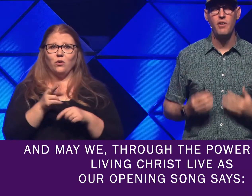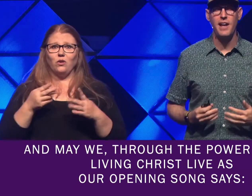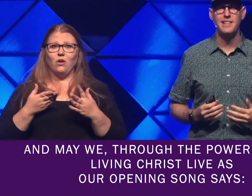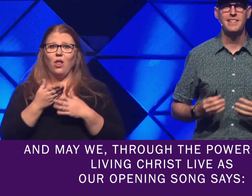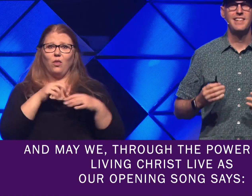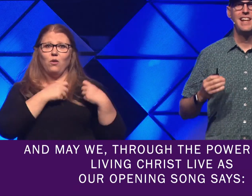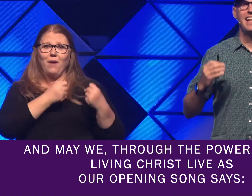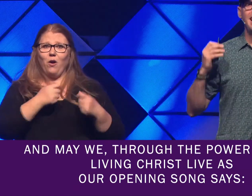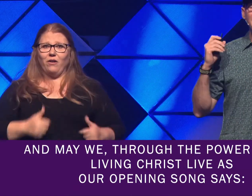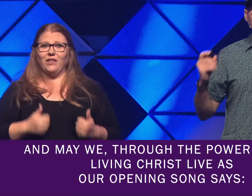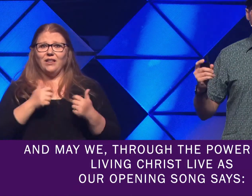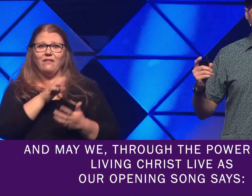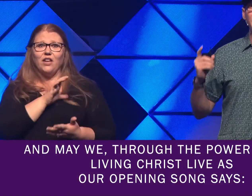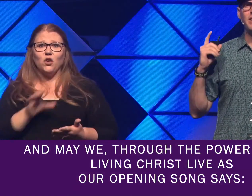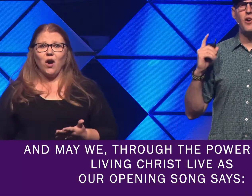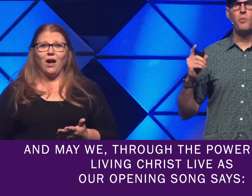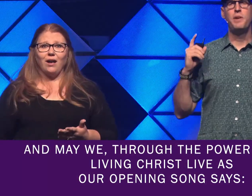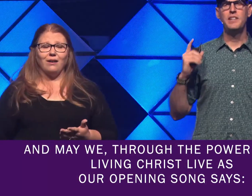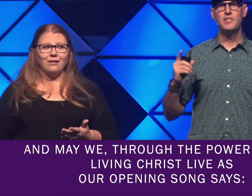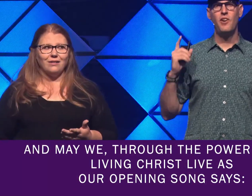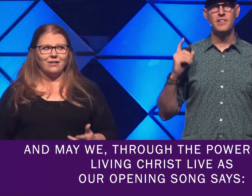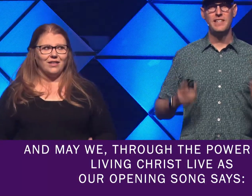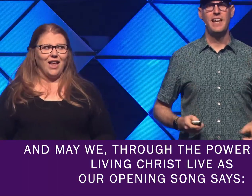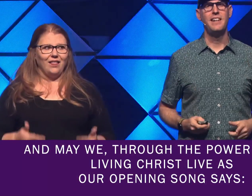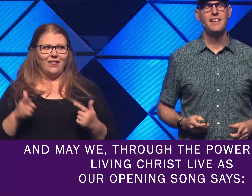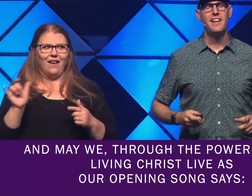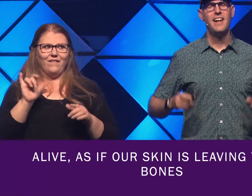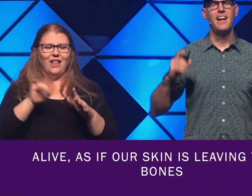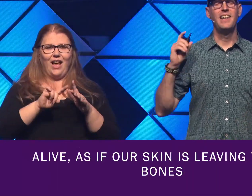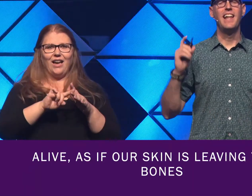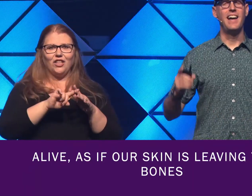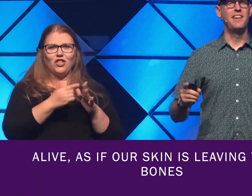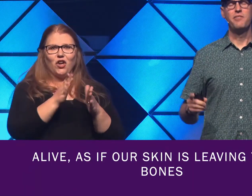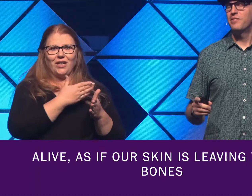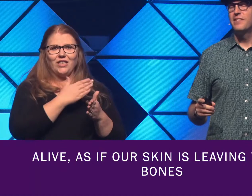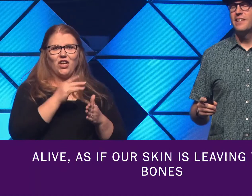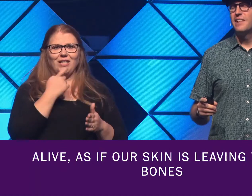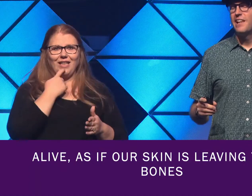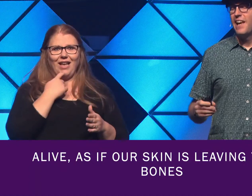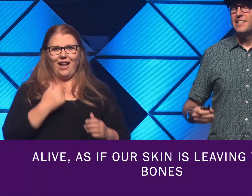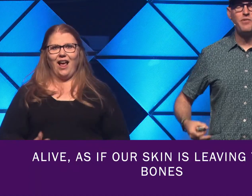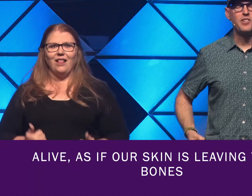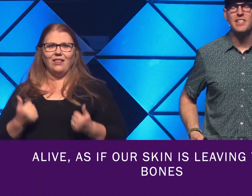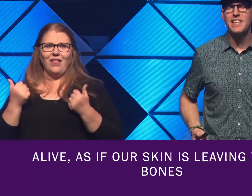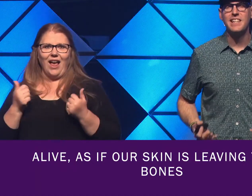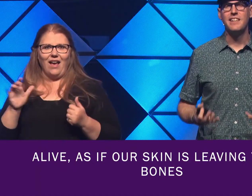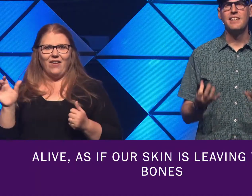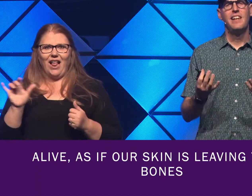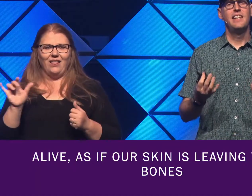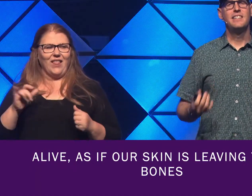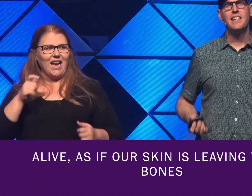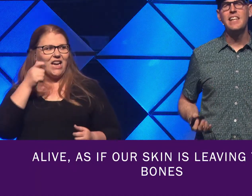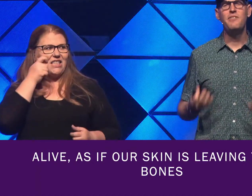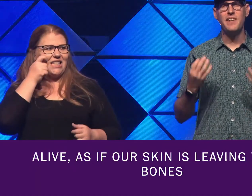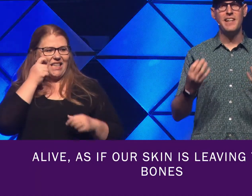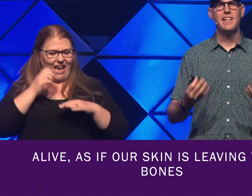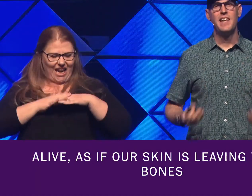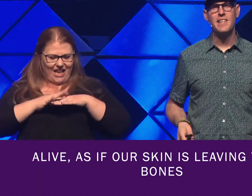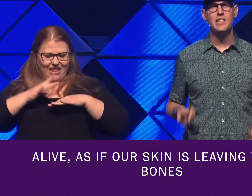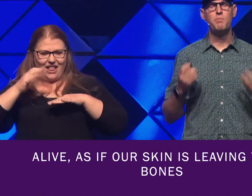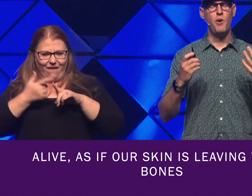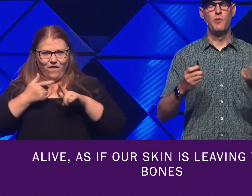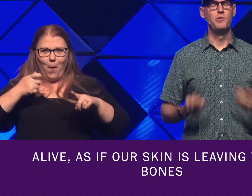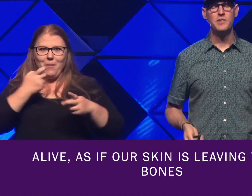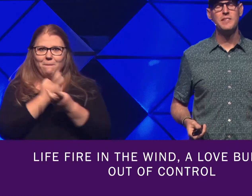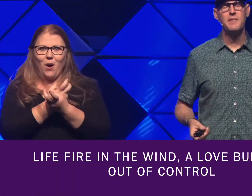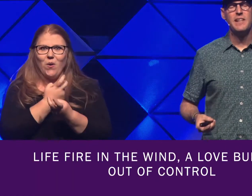living Christ, live, as our opening song said, alive, as if our skin is leaving